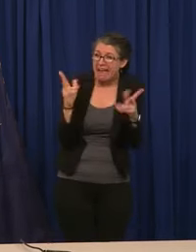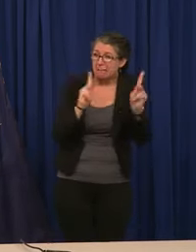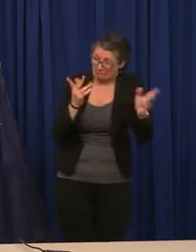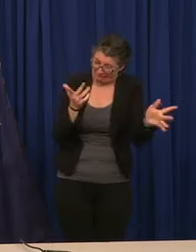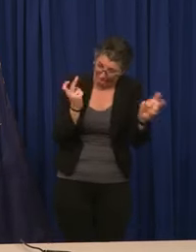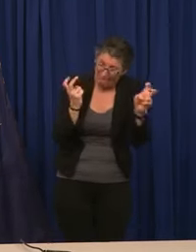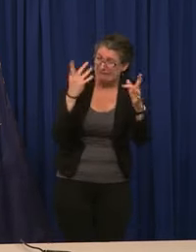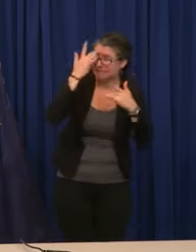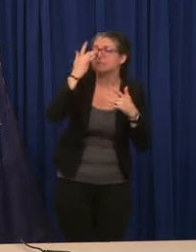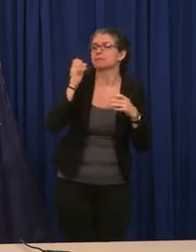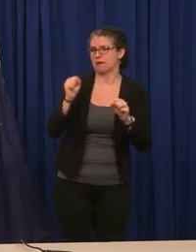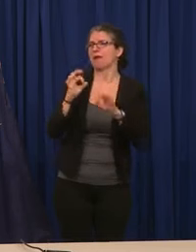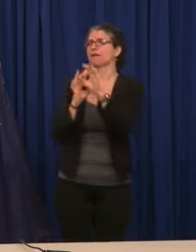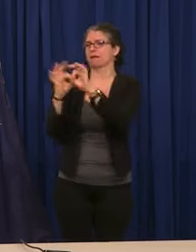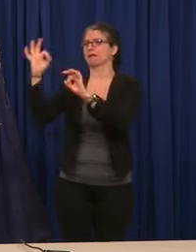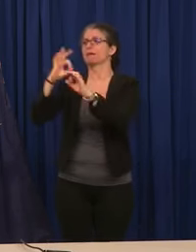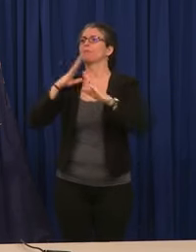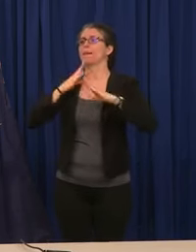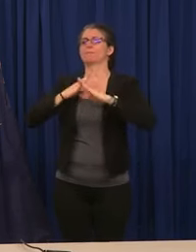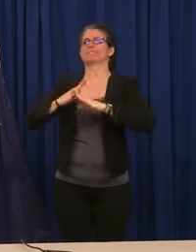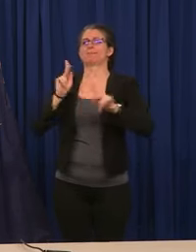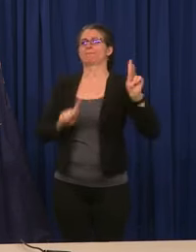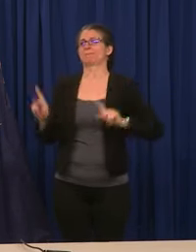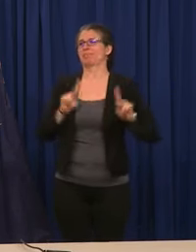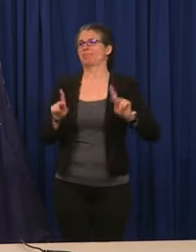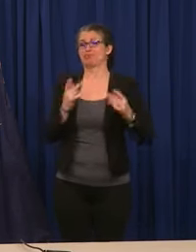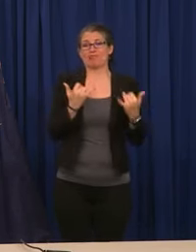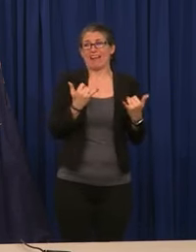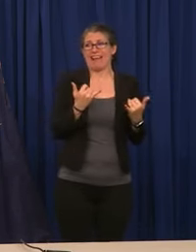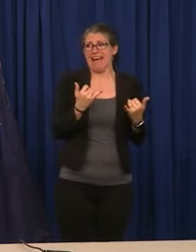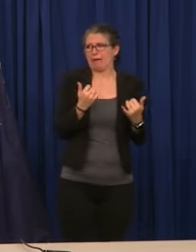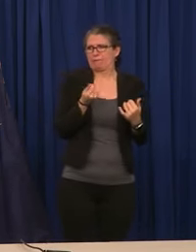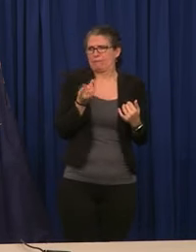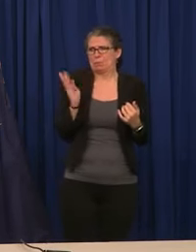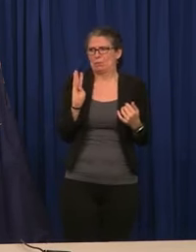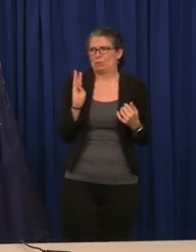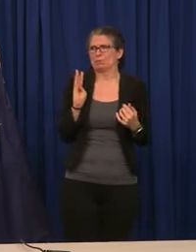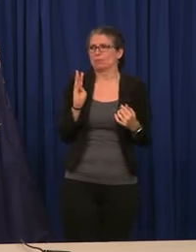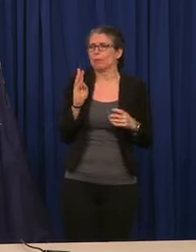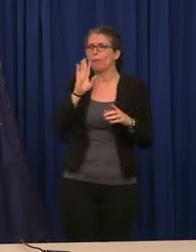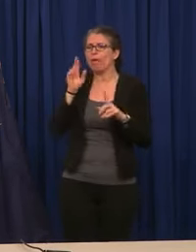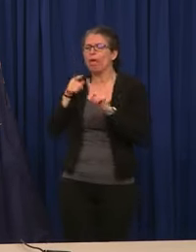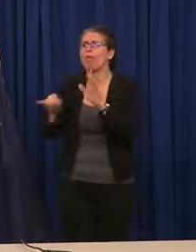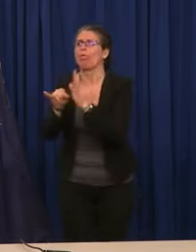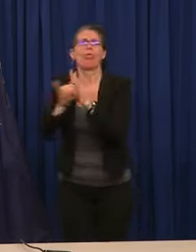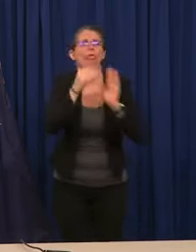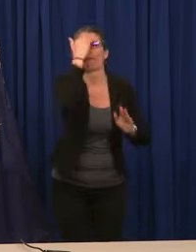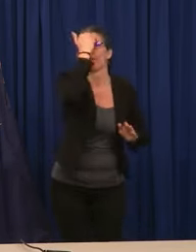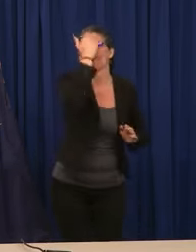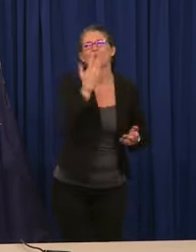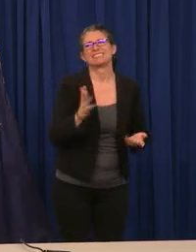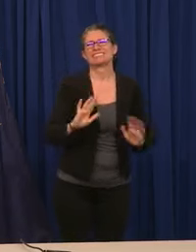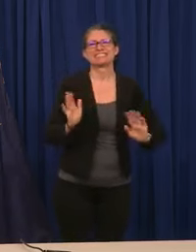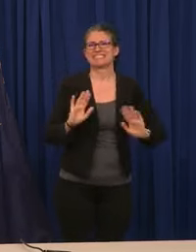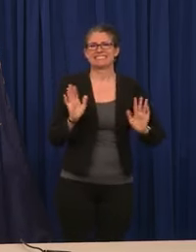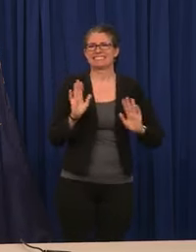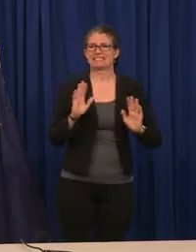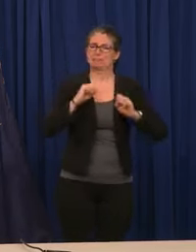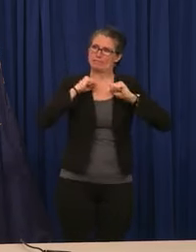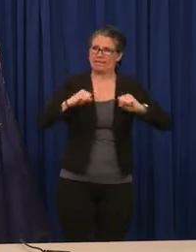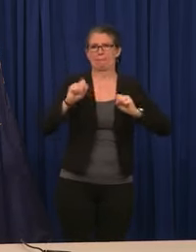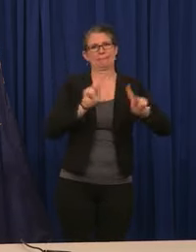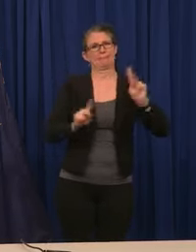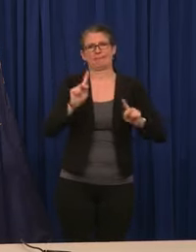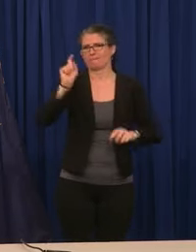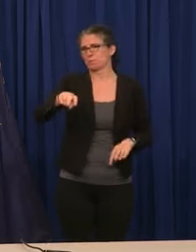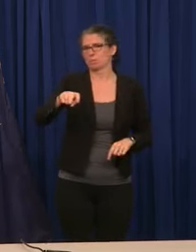on the table. But right now, we're going to be sticking with the county level because, candidly, whether a virus is in one town but not in another part